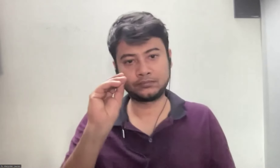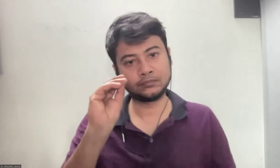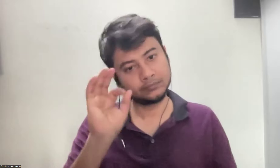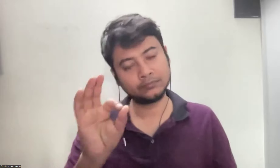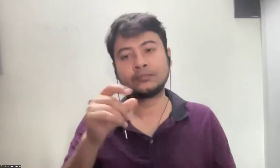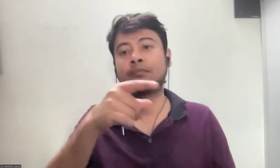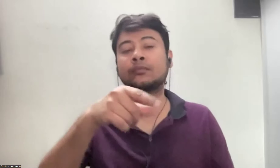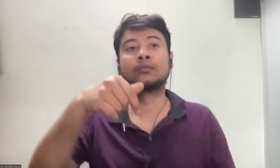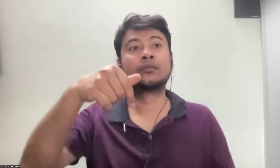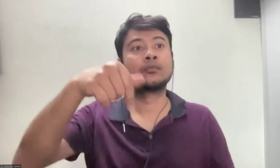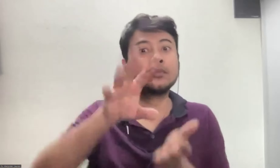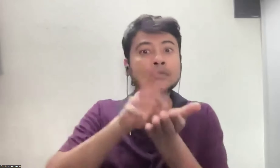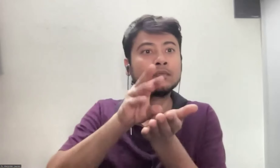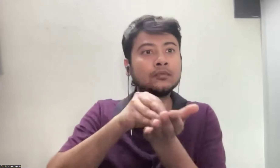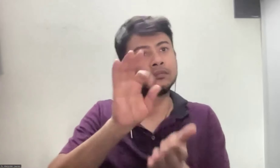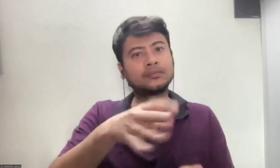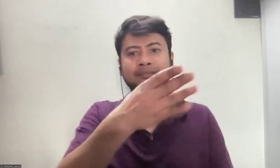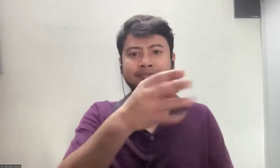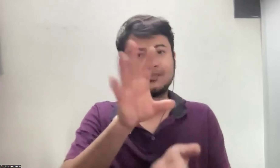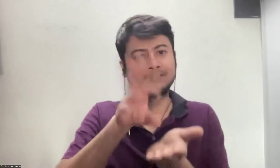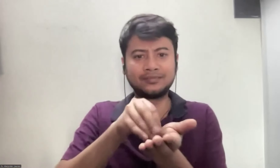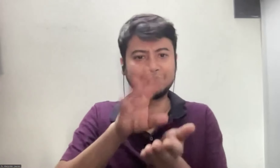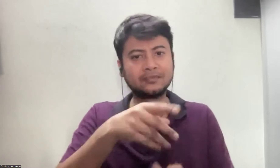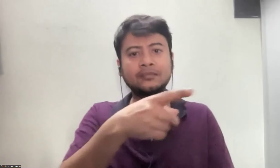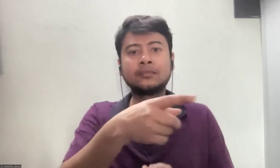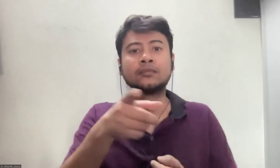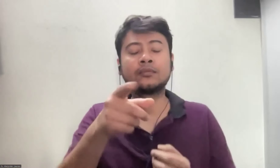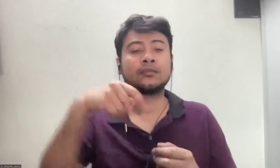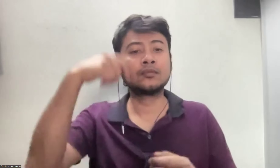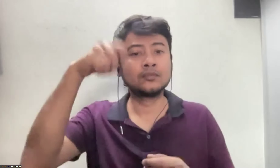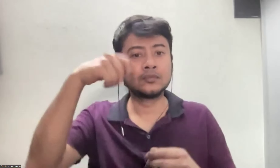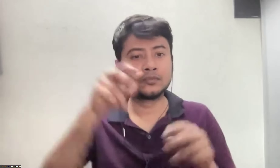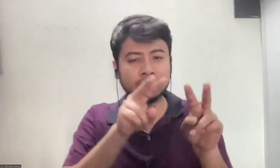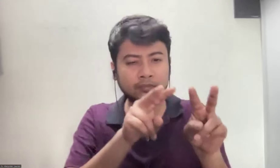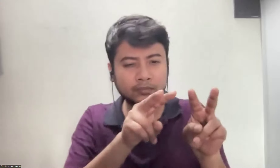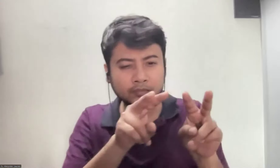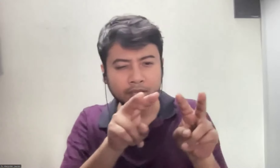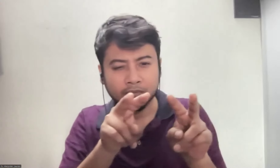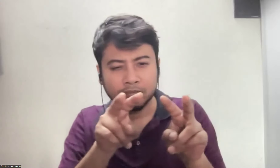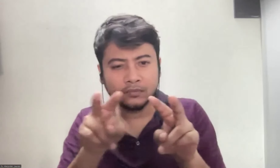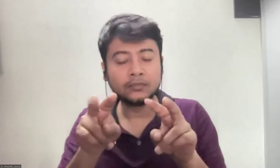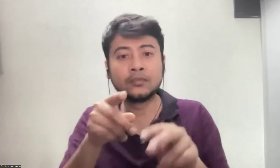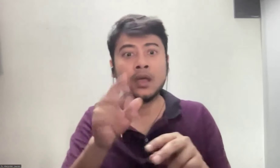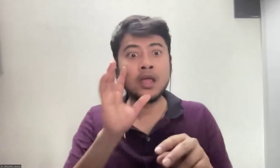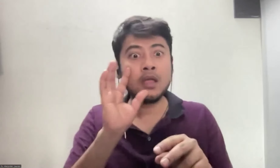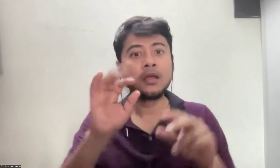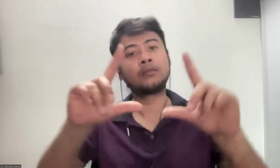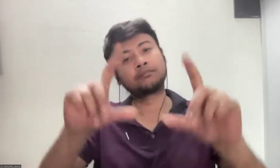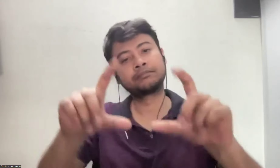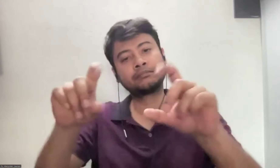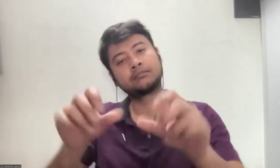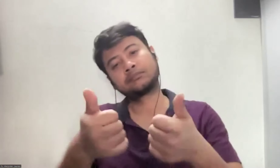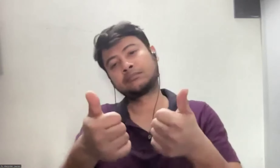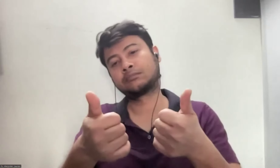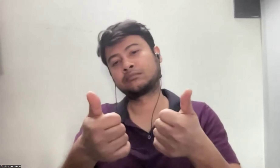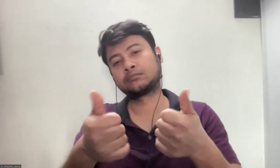also, so that you'll know what are the things required. Because it might take me time to translate the PPT and send it to you. I'll send